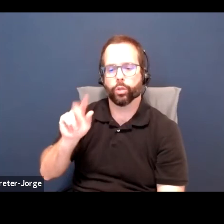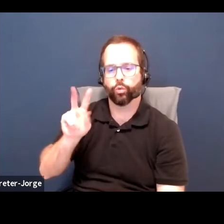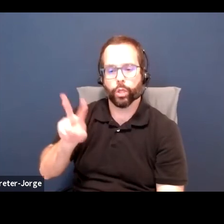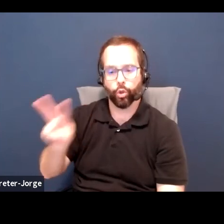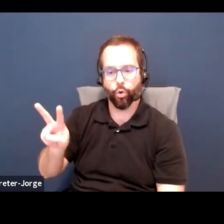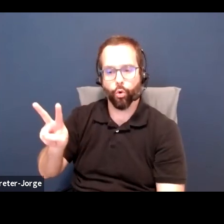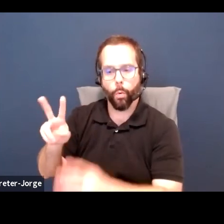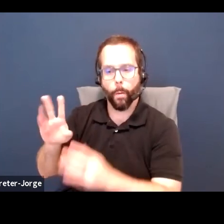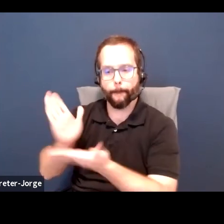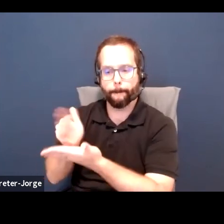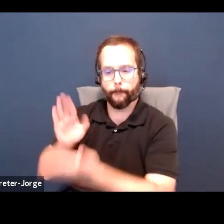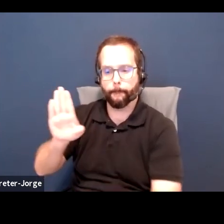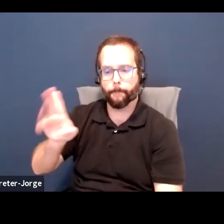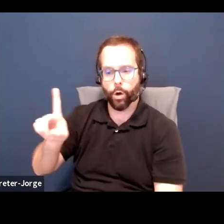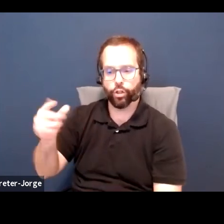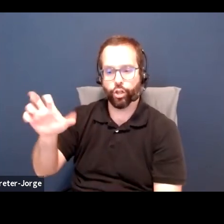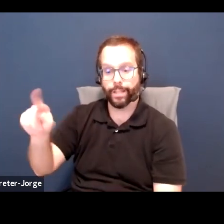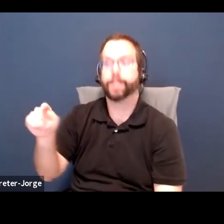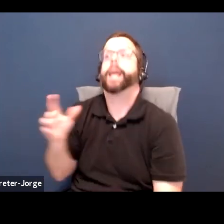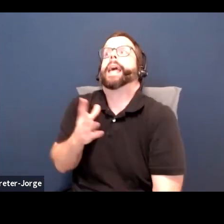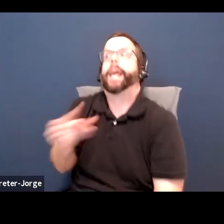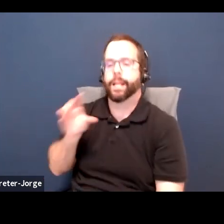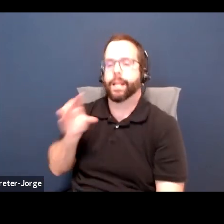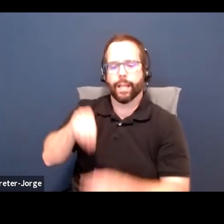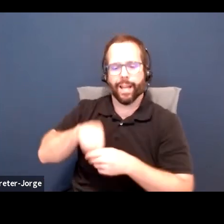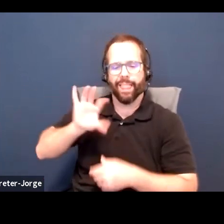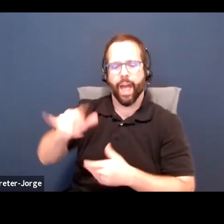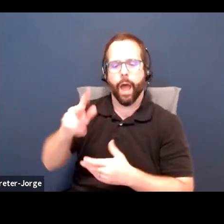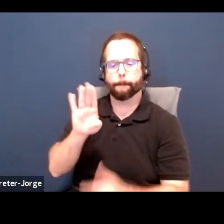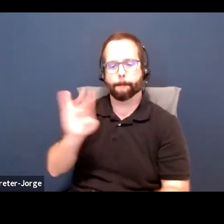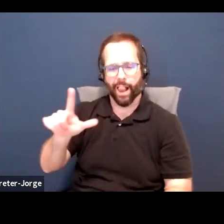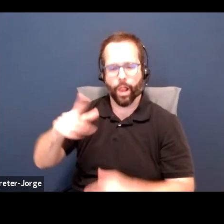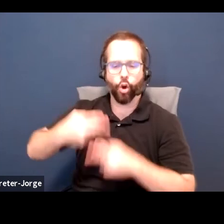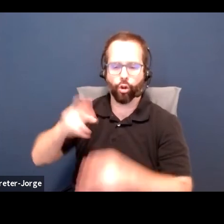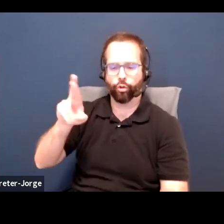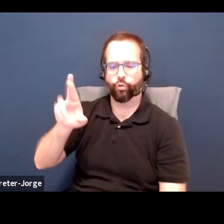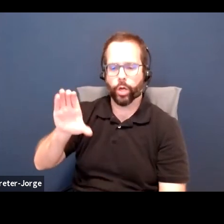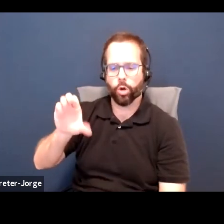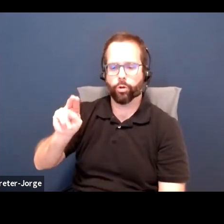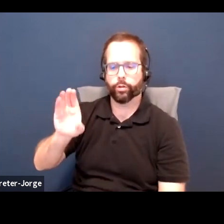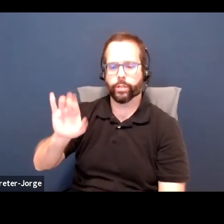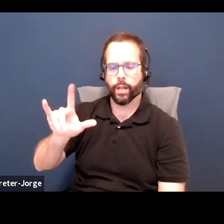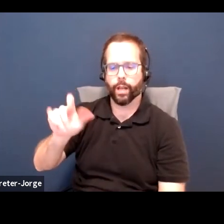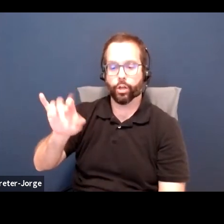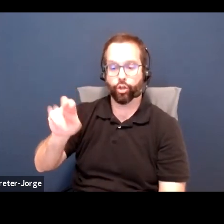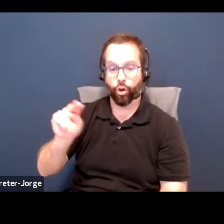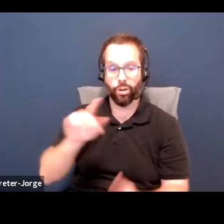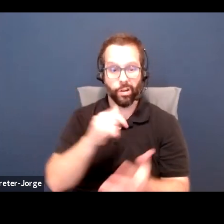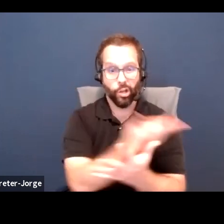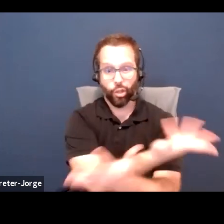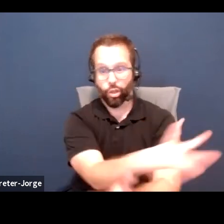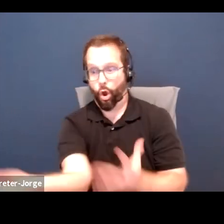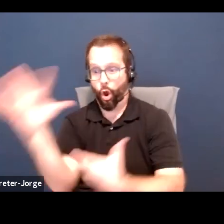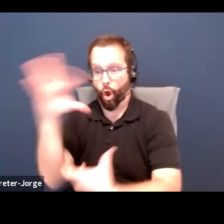the reconciliation, we will have access to more affordable, accessible housing. I think that one of